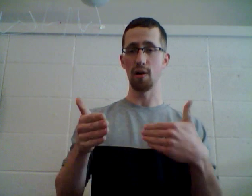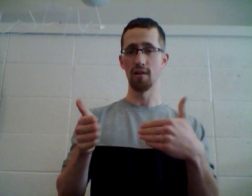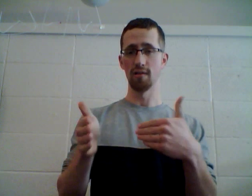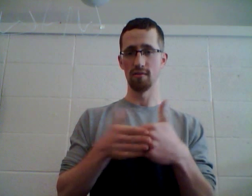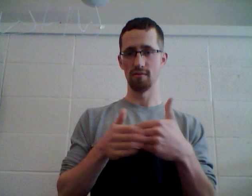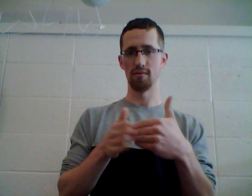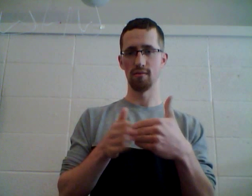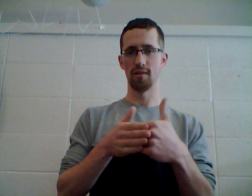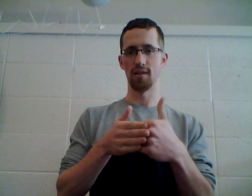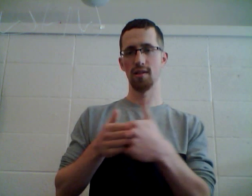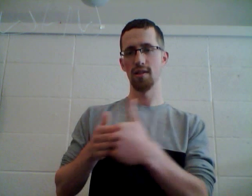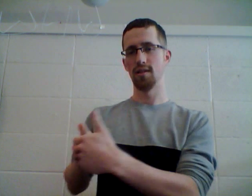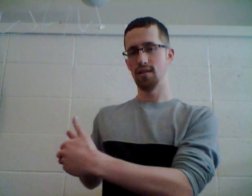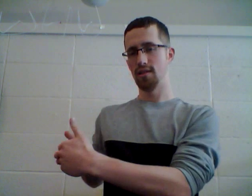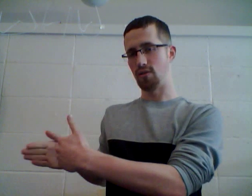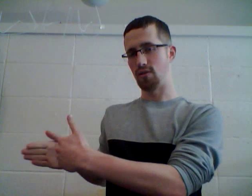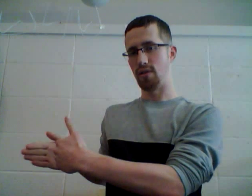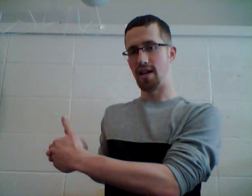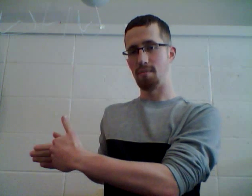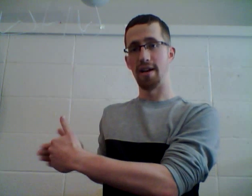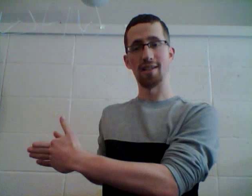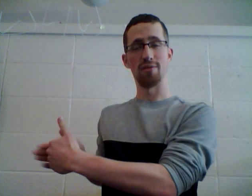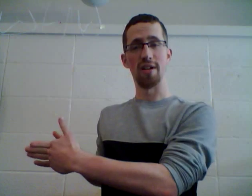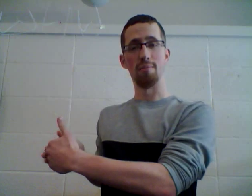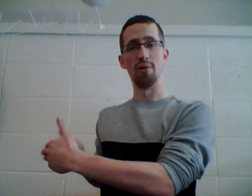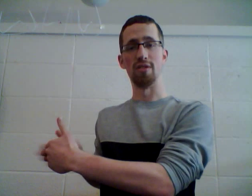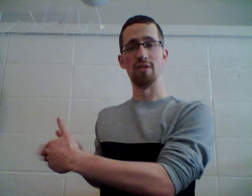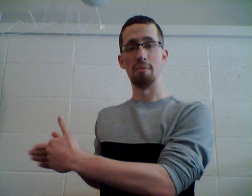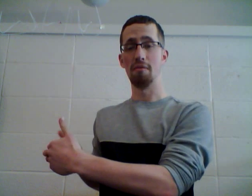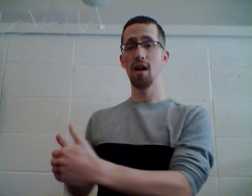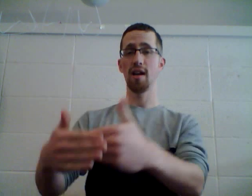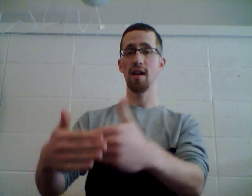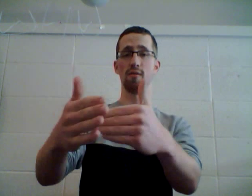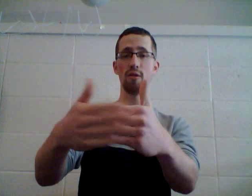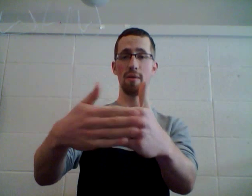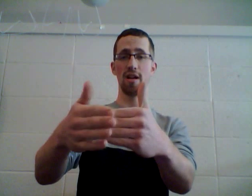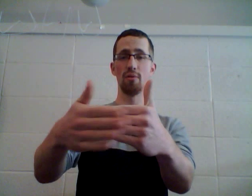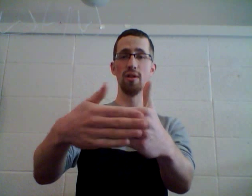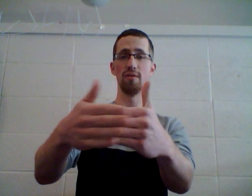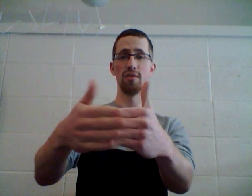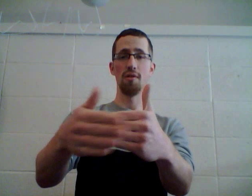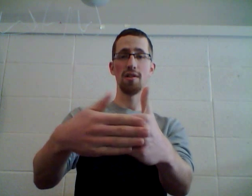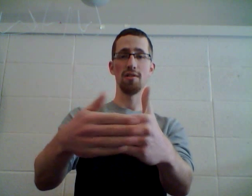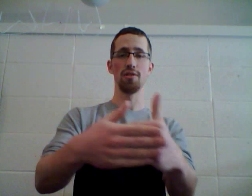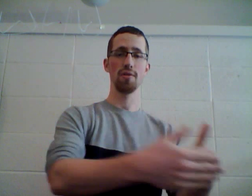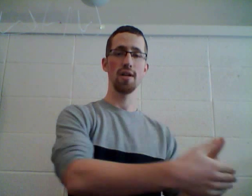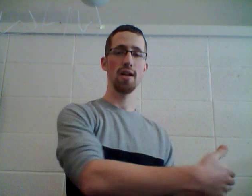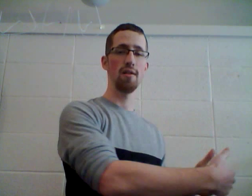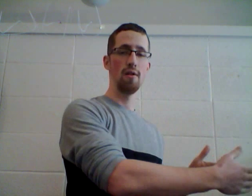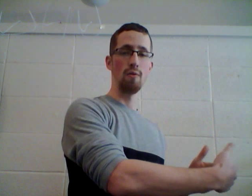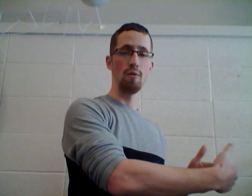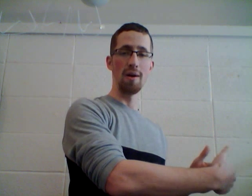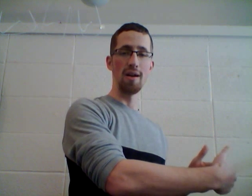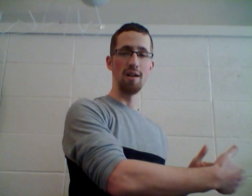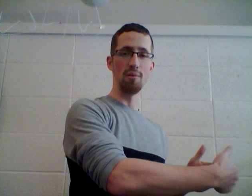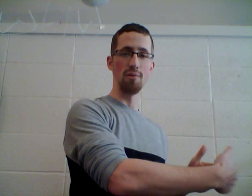neighbor, so like my next door neighbor who lives on my right, or my neighbor who lives across the street, or my neighbor who